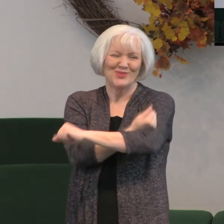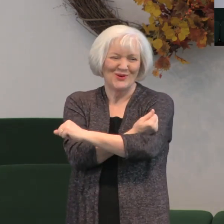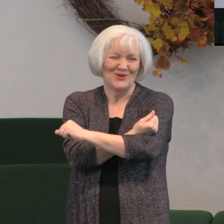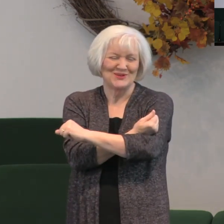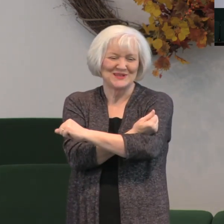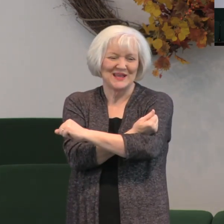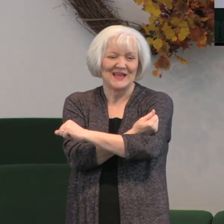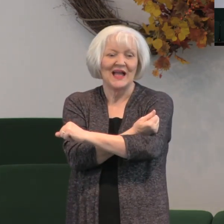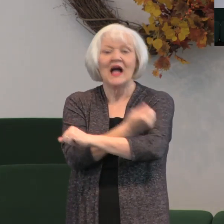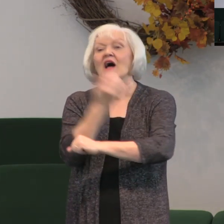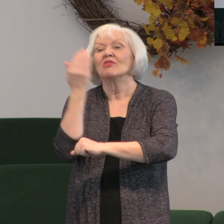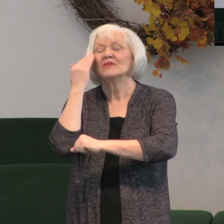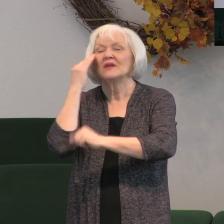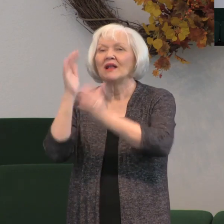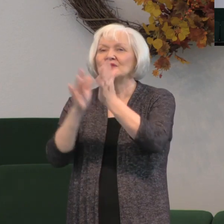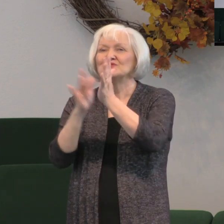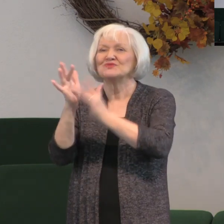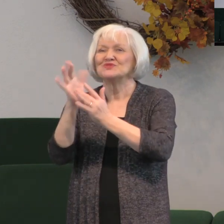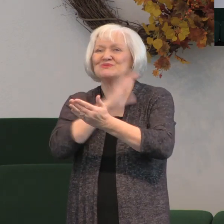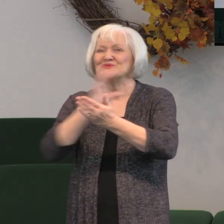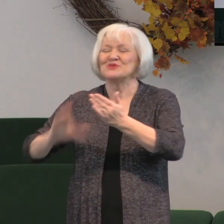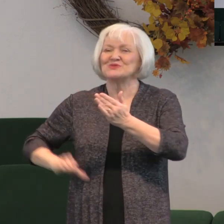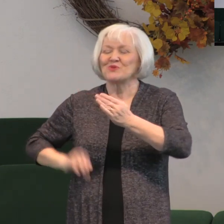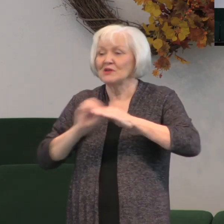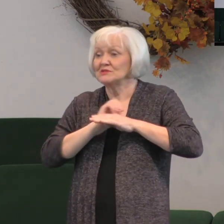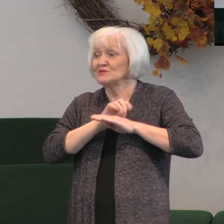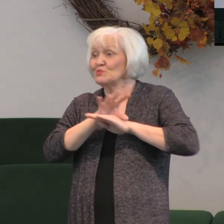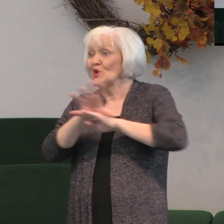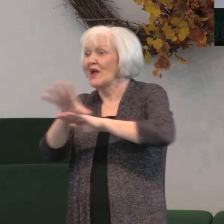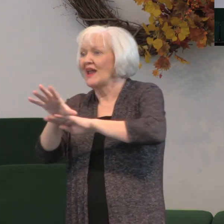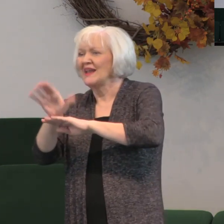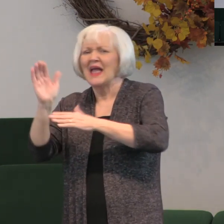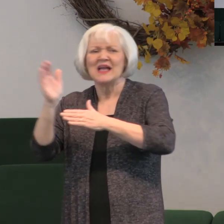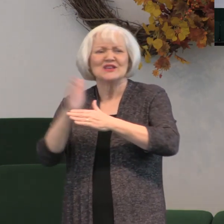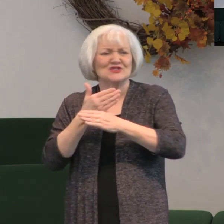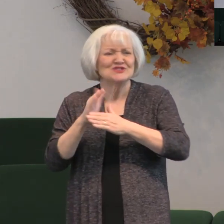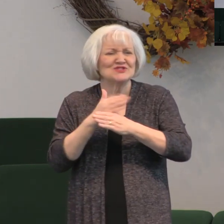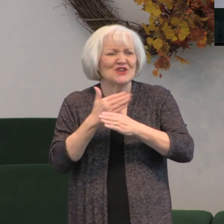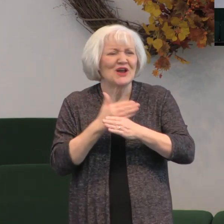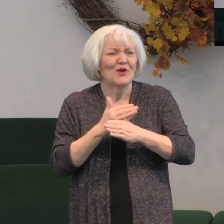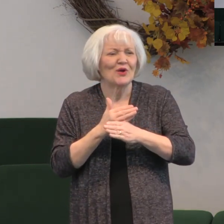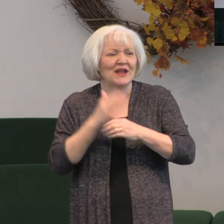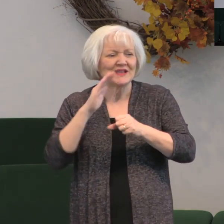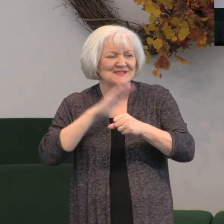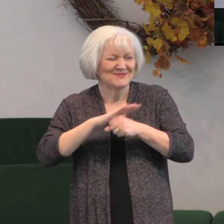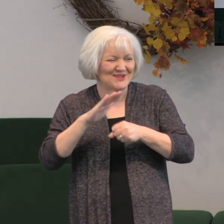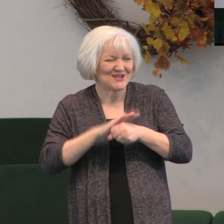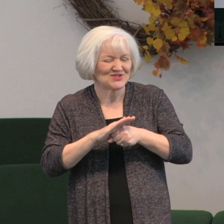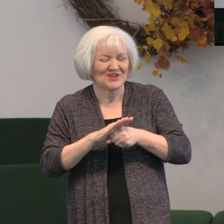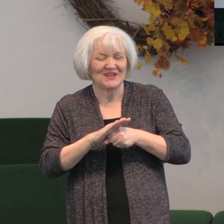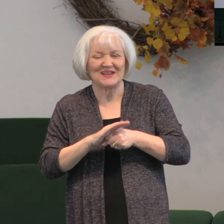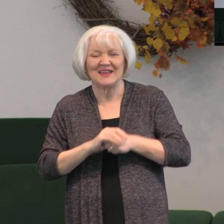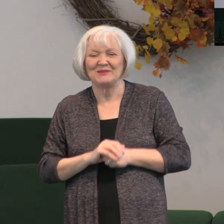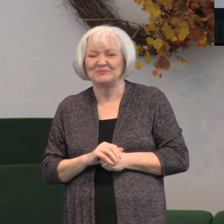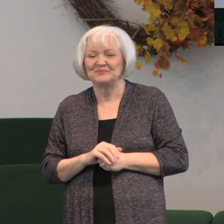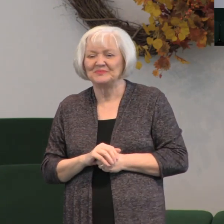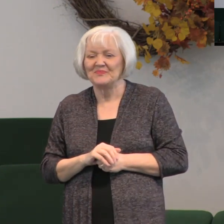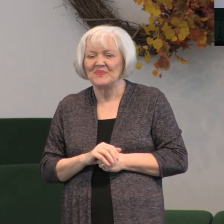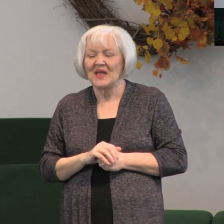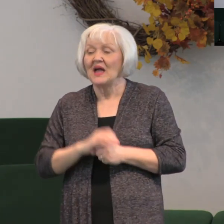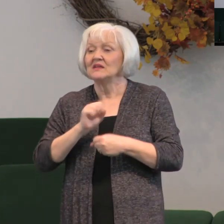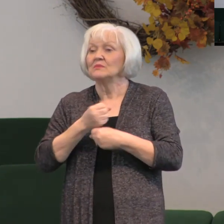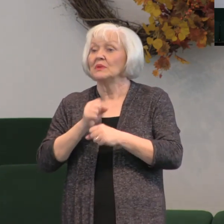the knowledge of Jesus Christ we are we are sharing we can share sufficiently to make